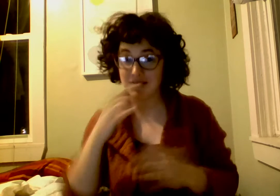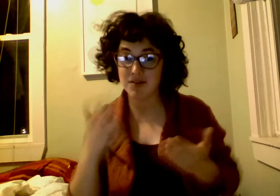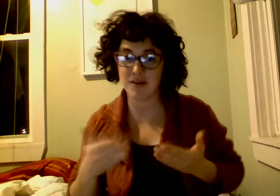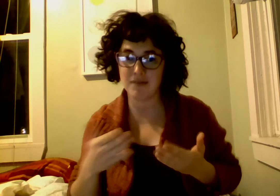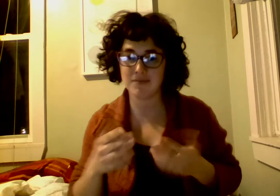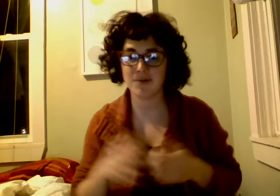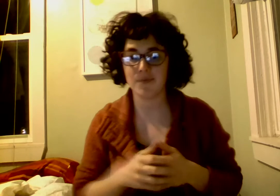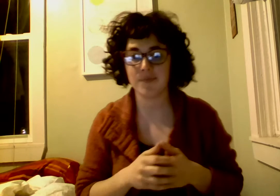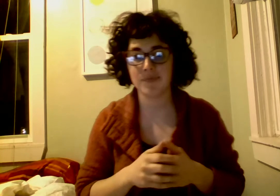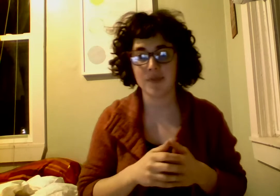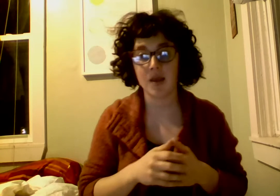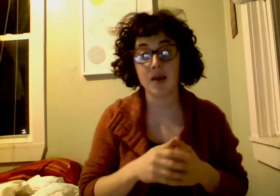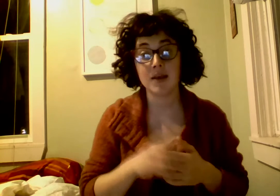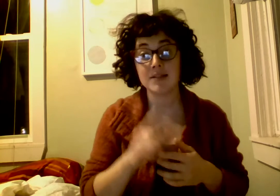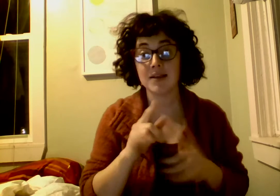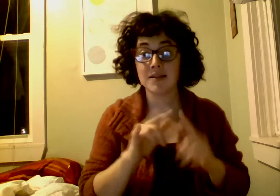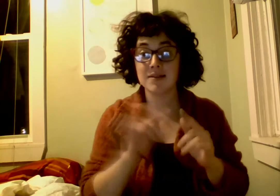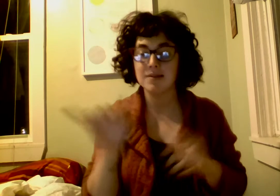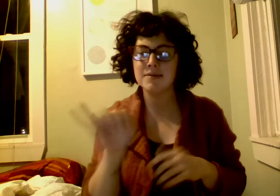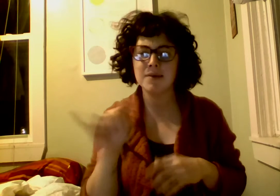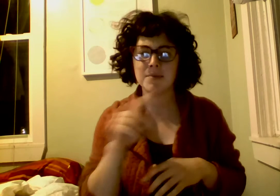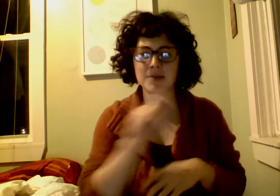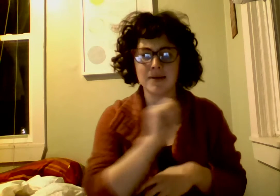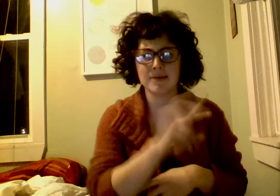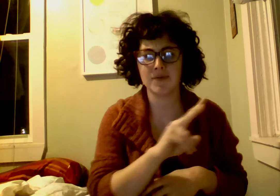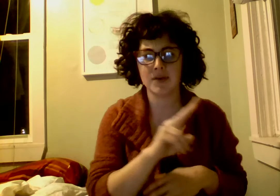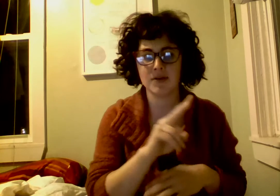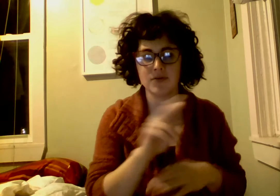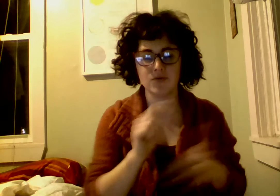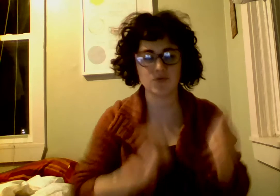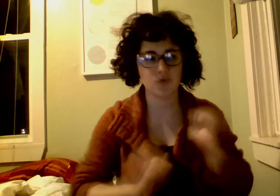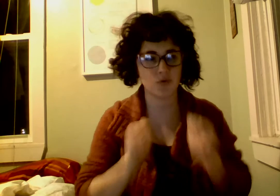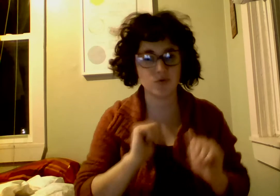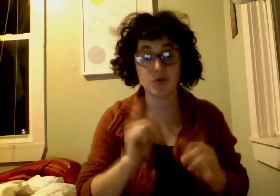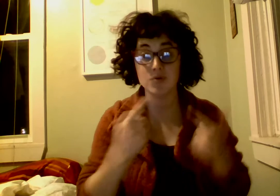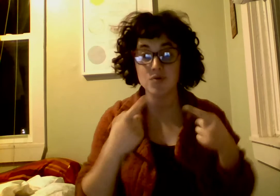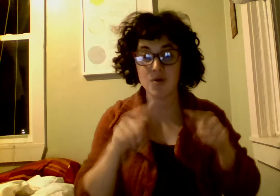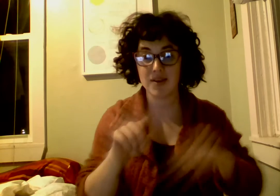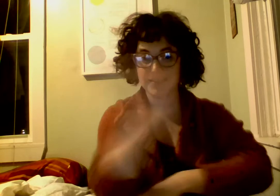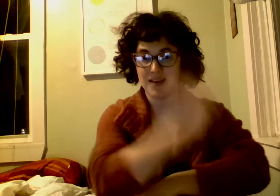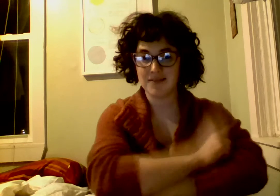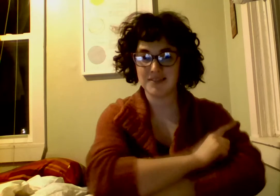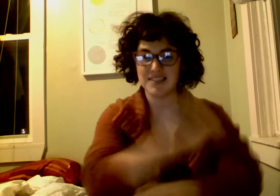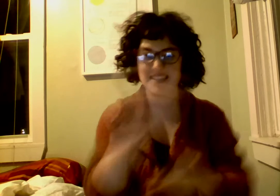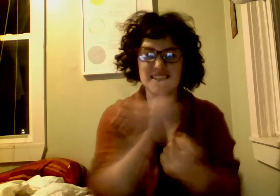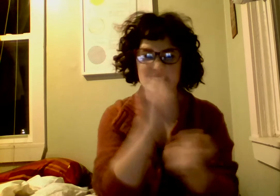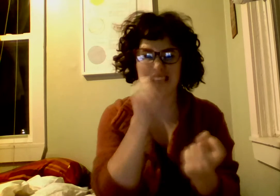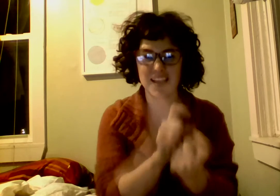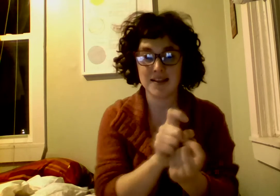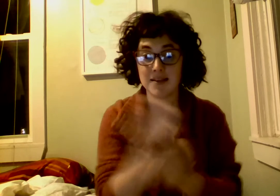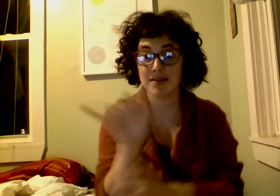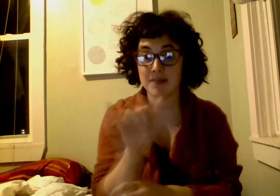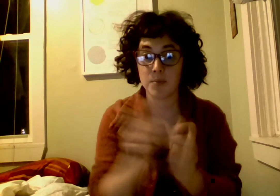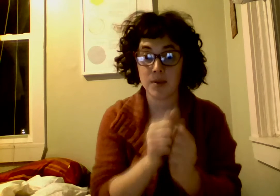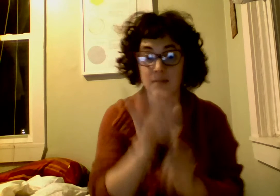on at, say, 9 or 10 o'clock at night. You all agree? Yeah, it's exactly the same with folk tales. And so there's some, you